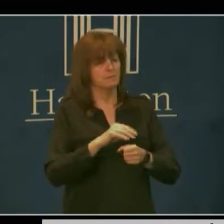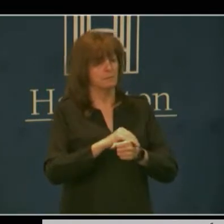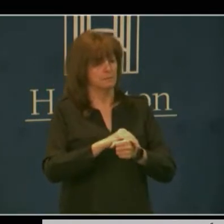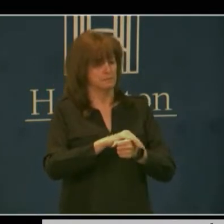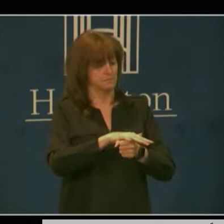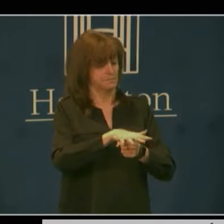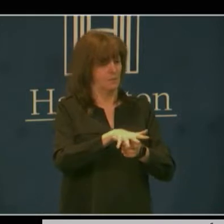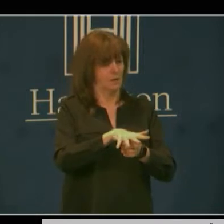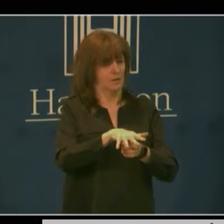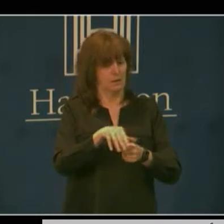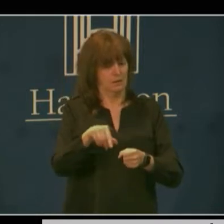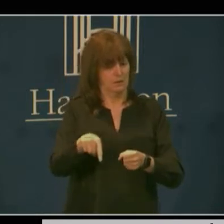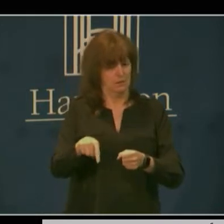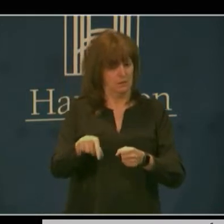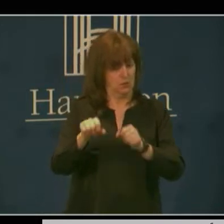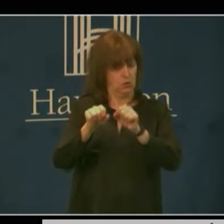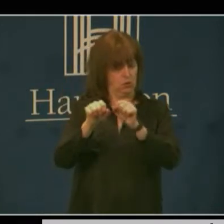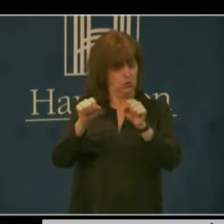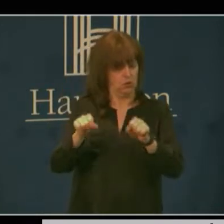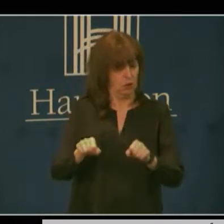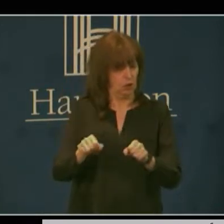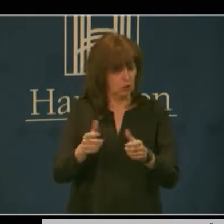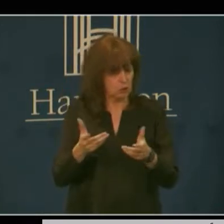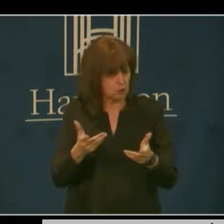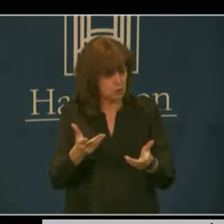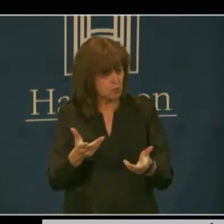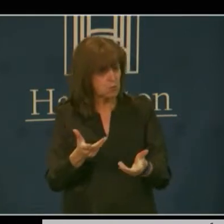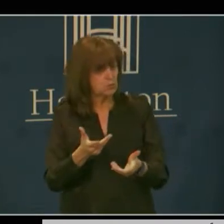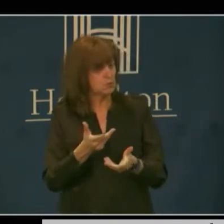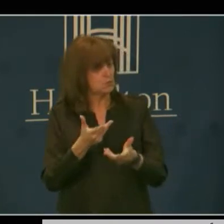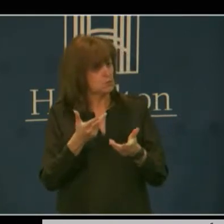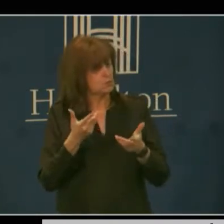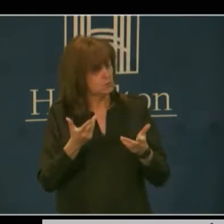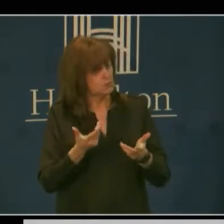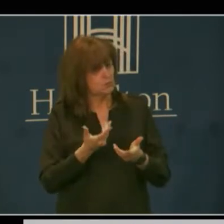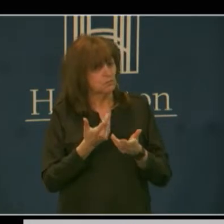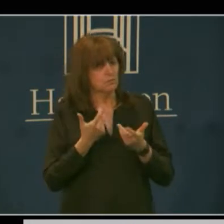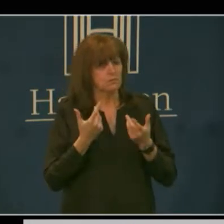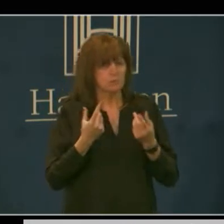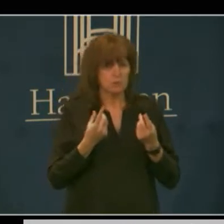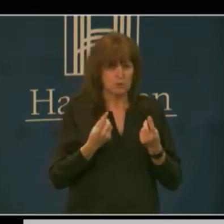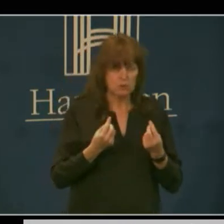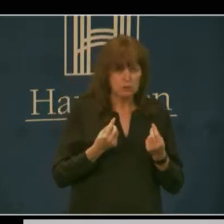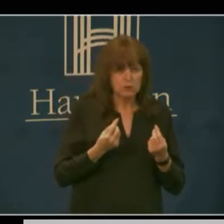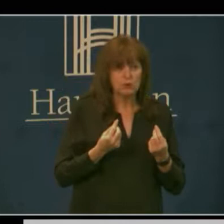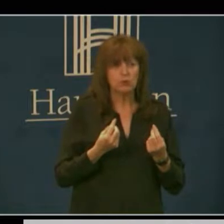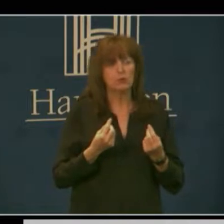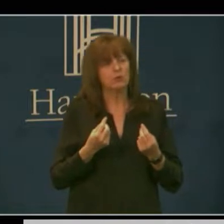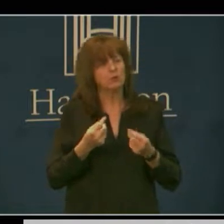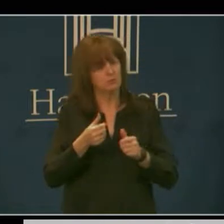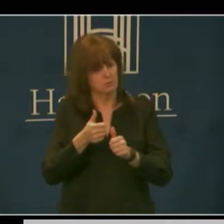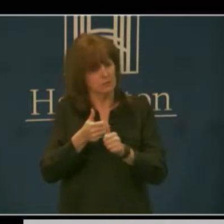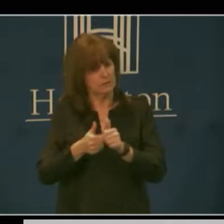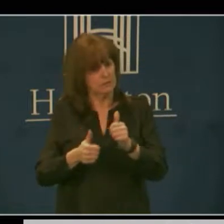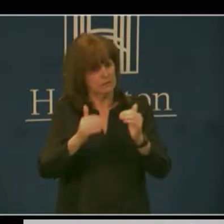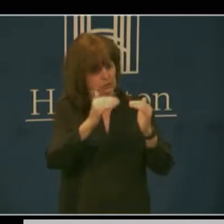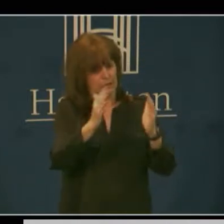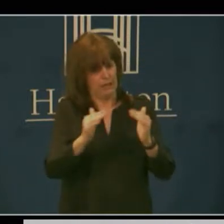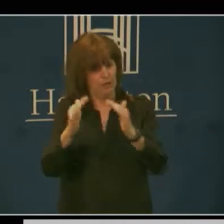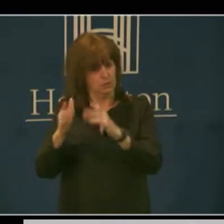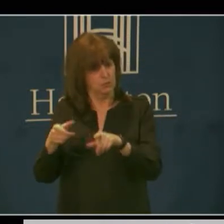things. One is that each shelter has areas where they can isolate individuals if they are exhibiting symptoms